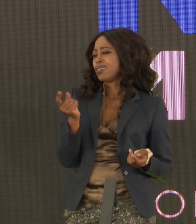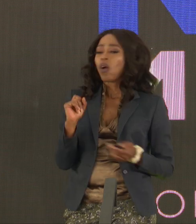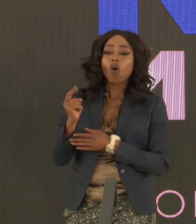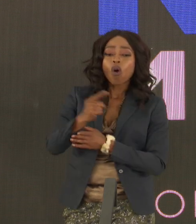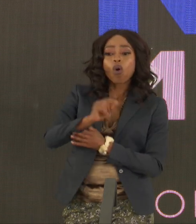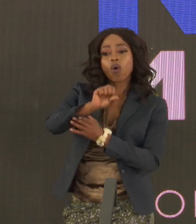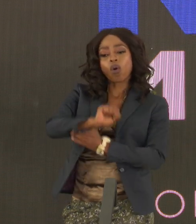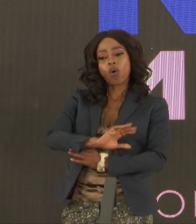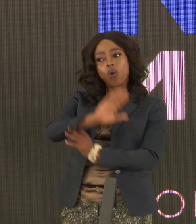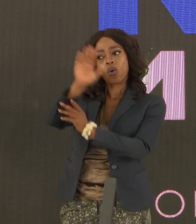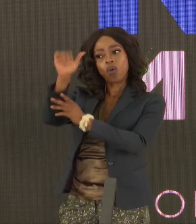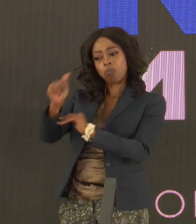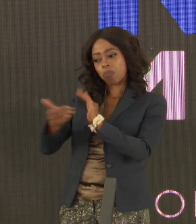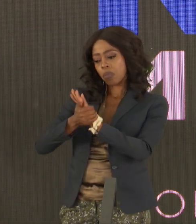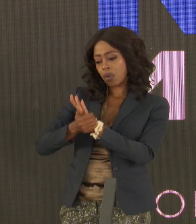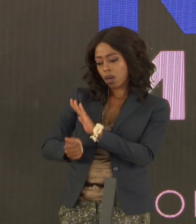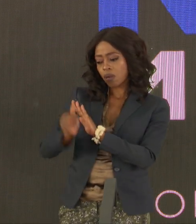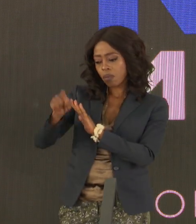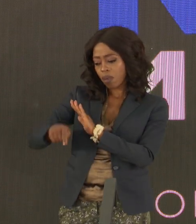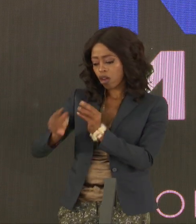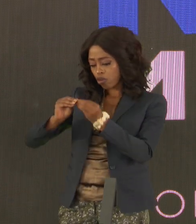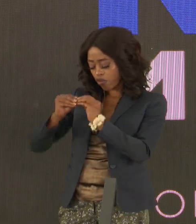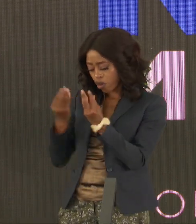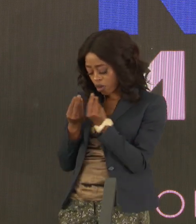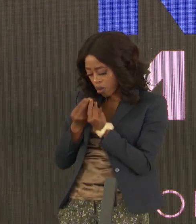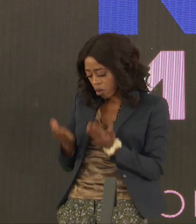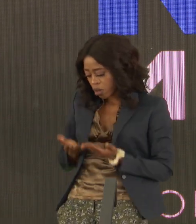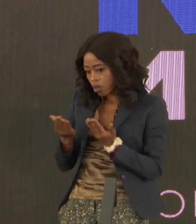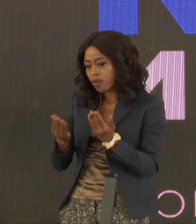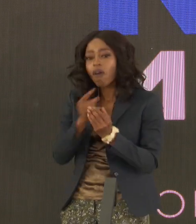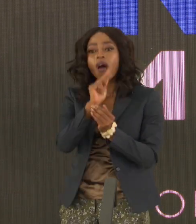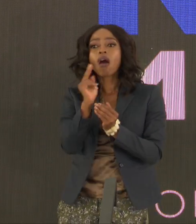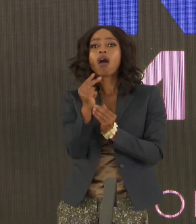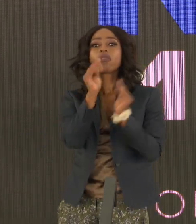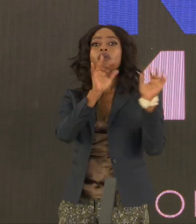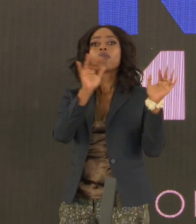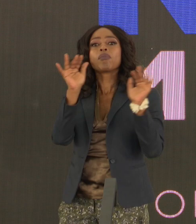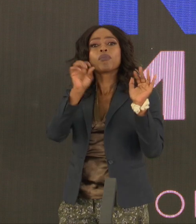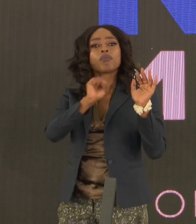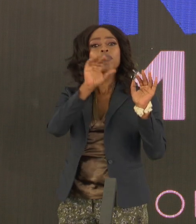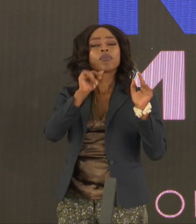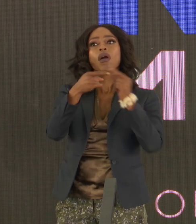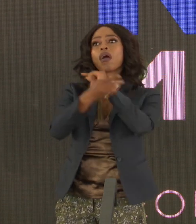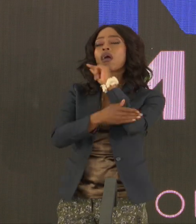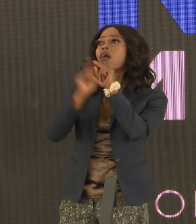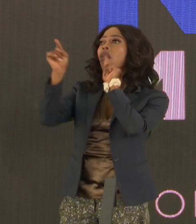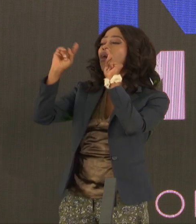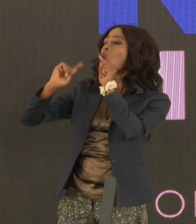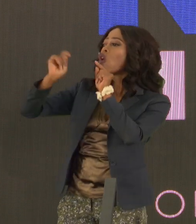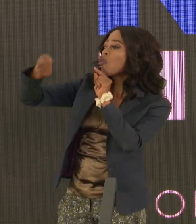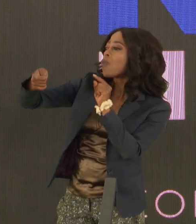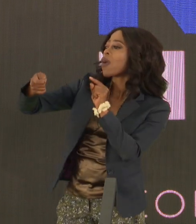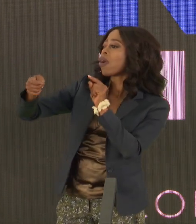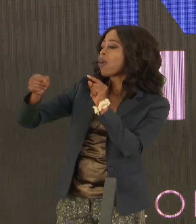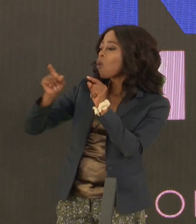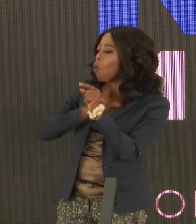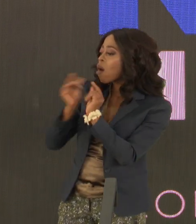African must have skills that can produce goods and services that other people in South Africa and other countries want to pay good money